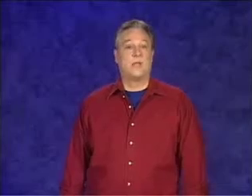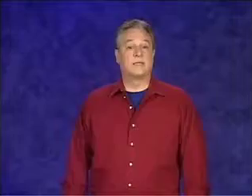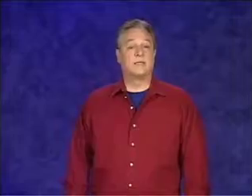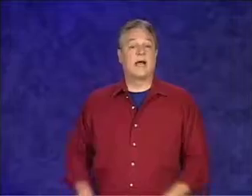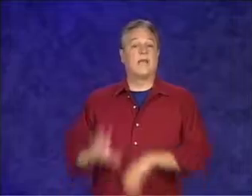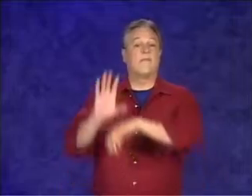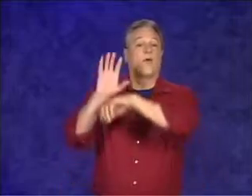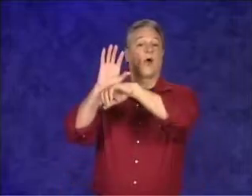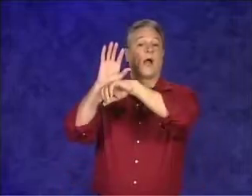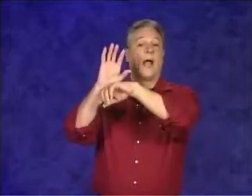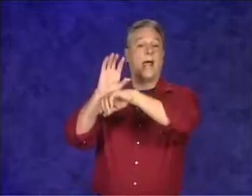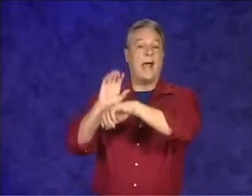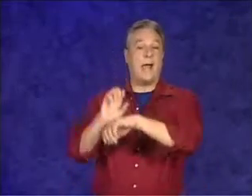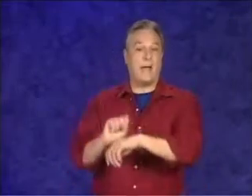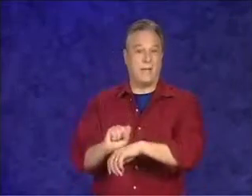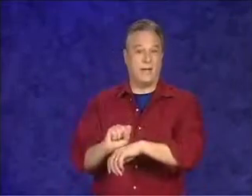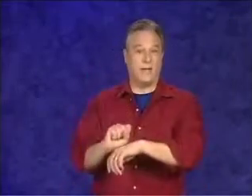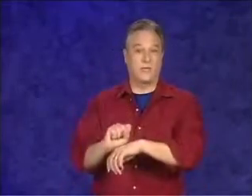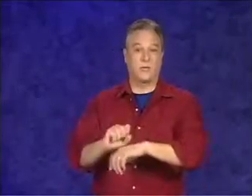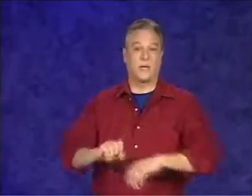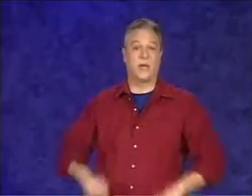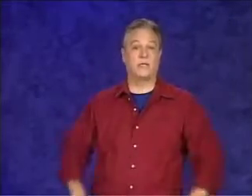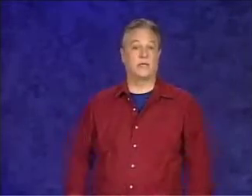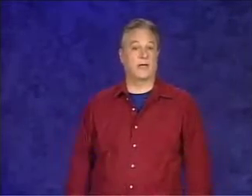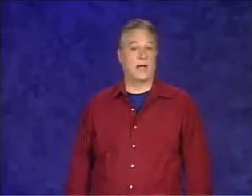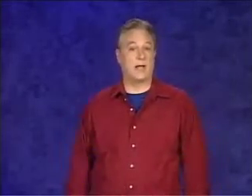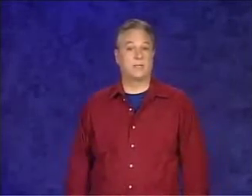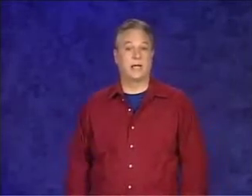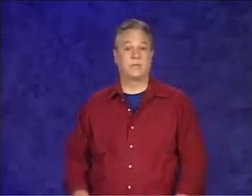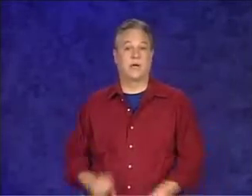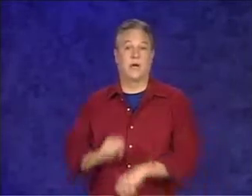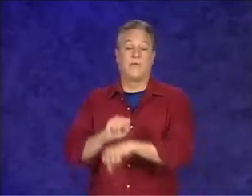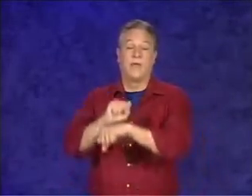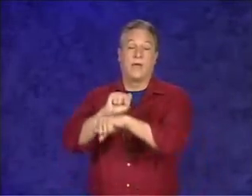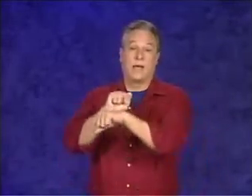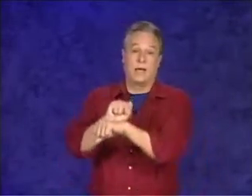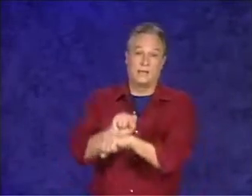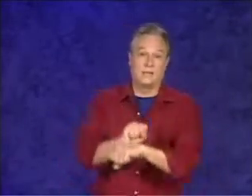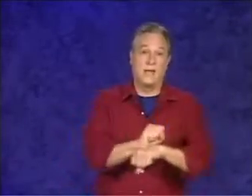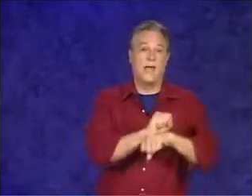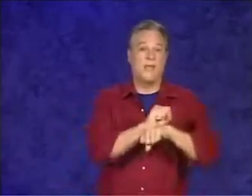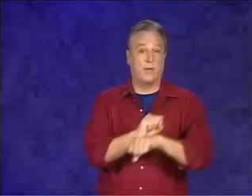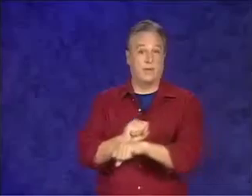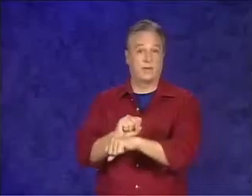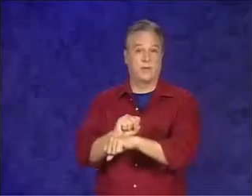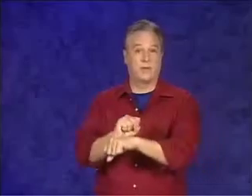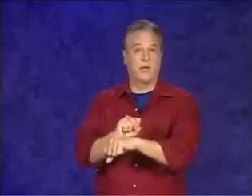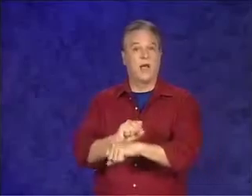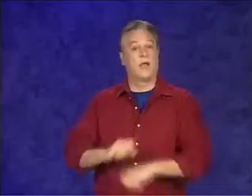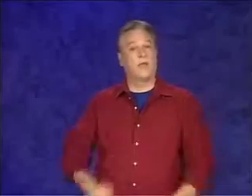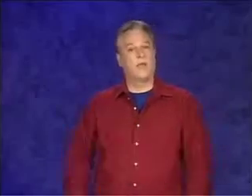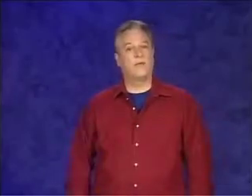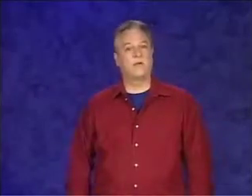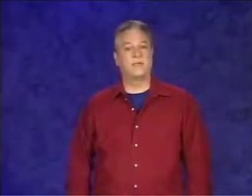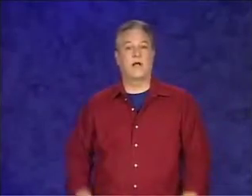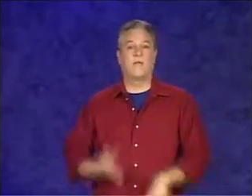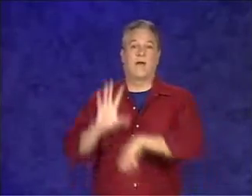The sign for habit is related to the concept of enslavement. Think of yourself as